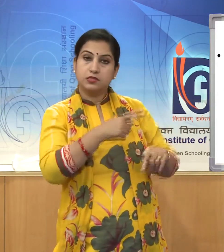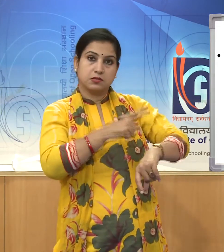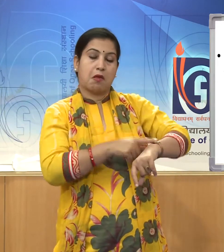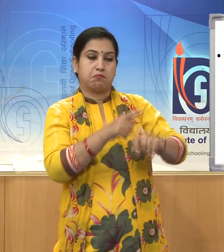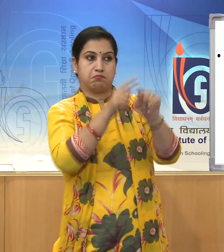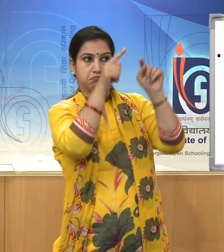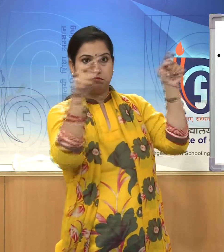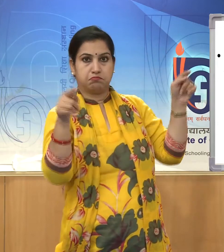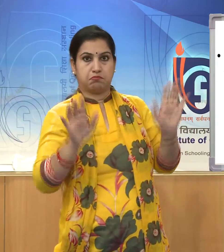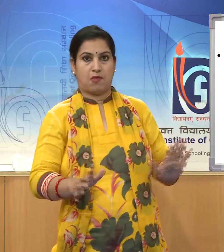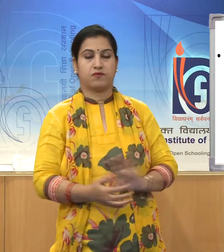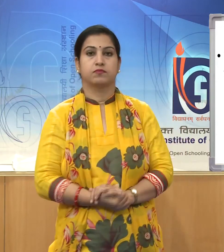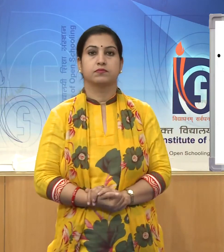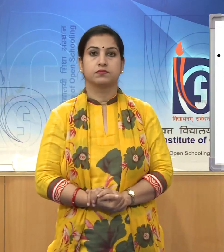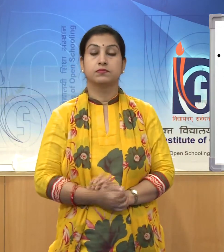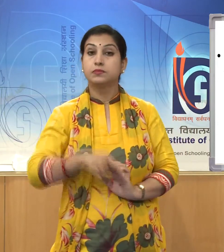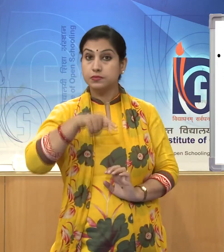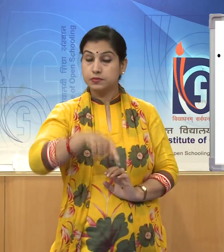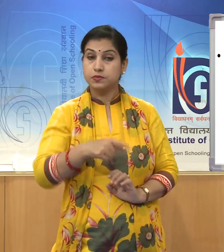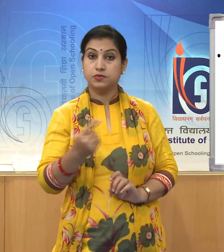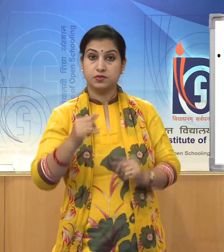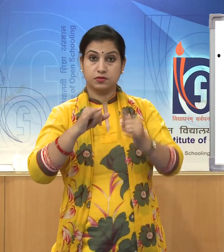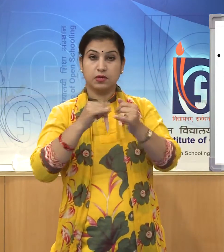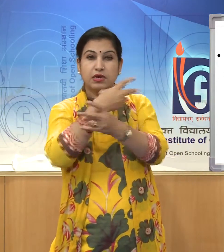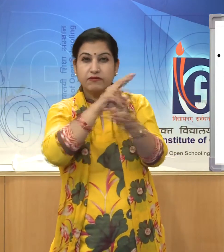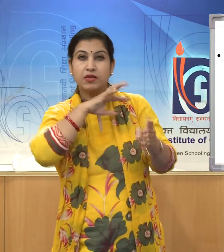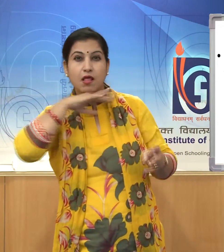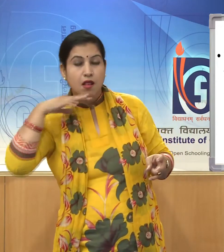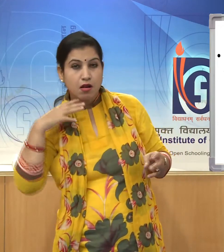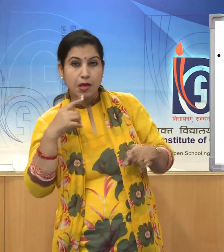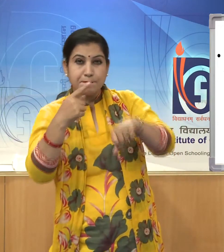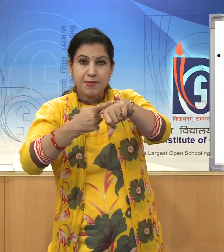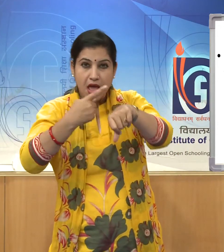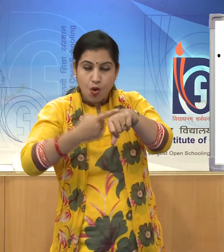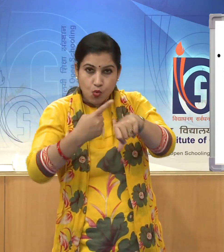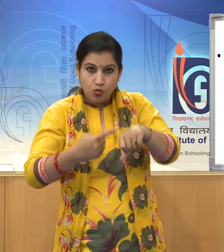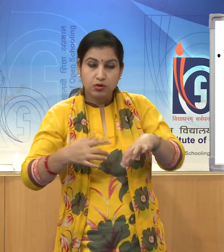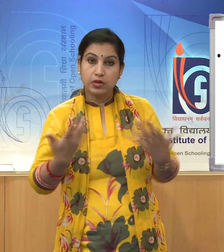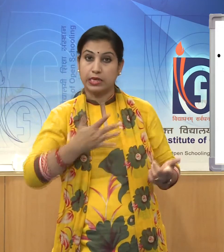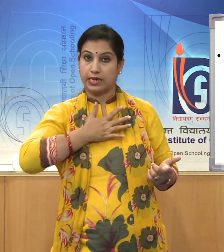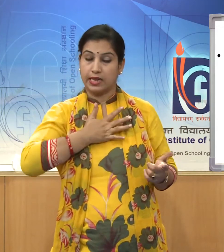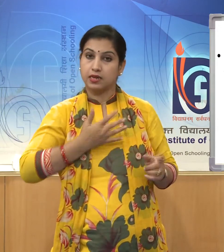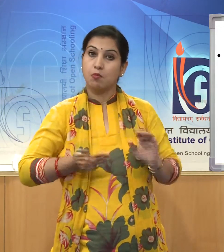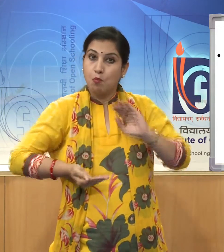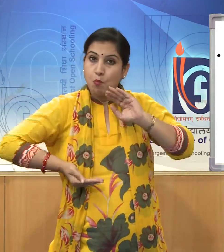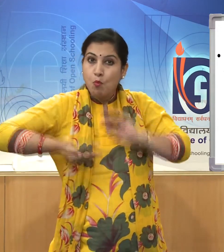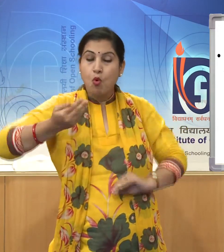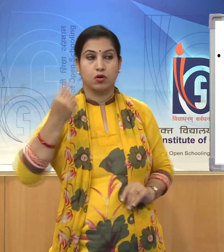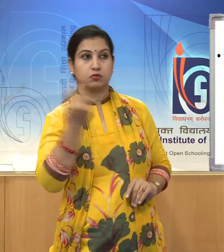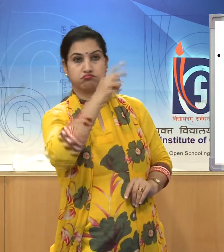period, using the shades of browns and green.